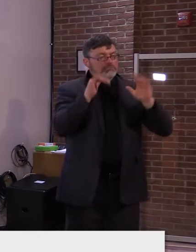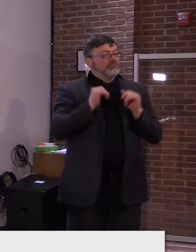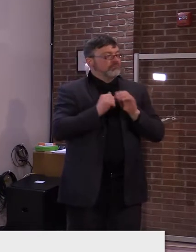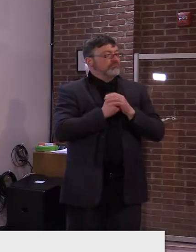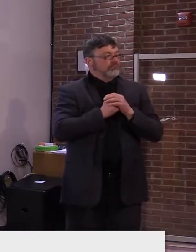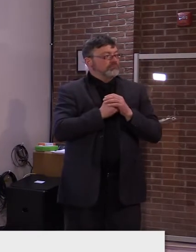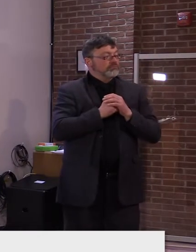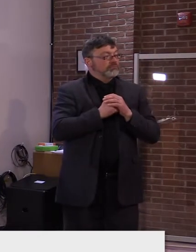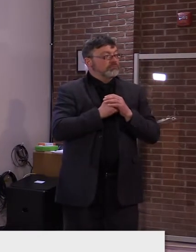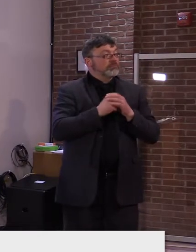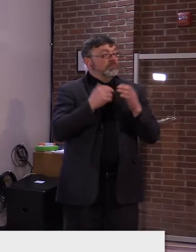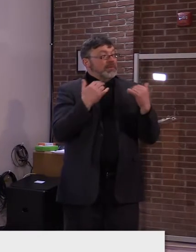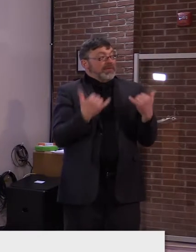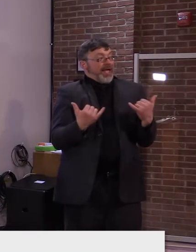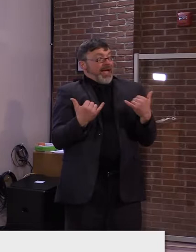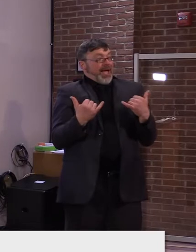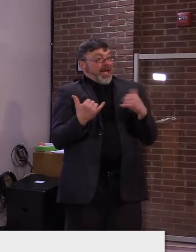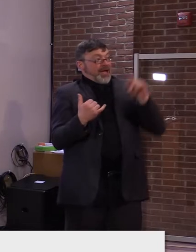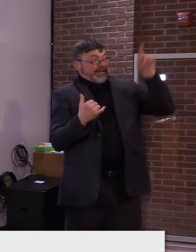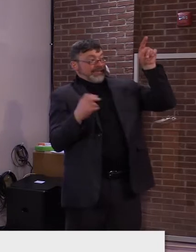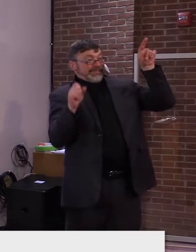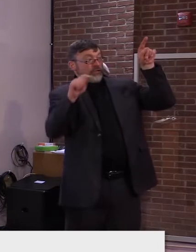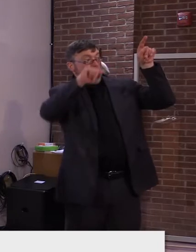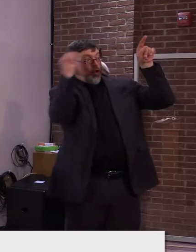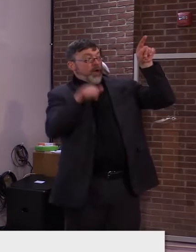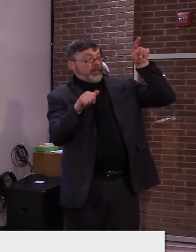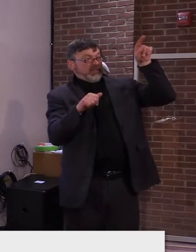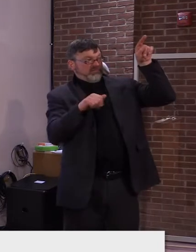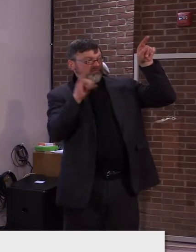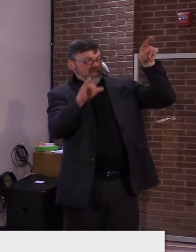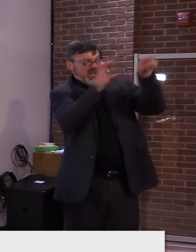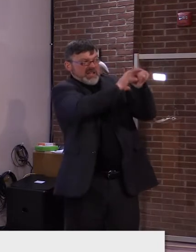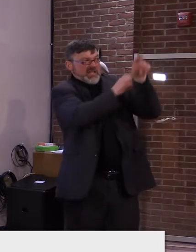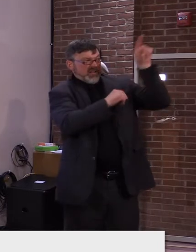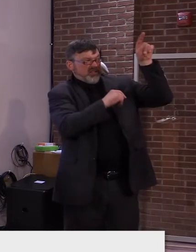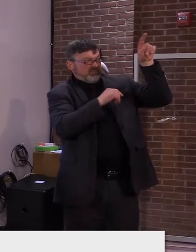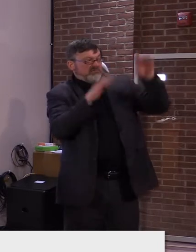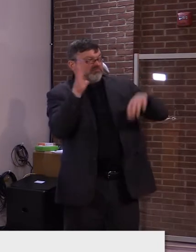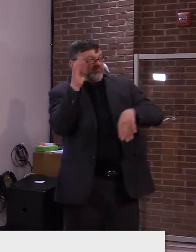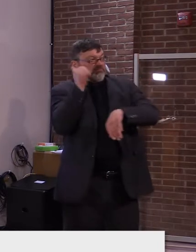have 130 appointments that are available there as well.